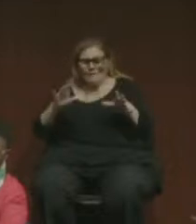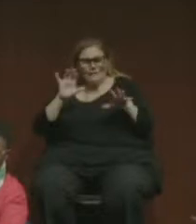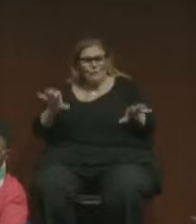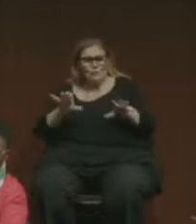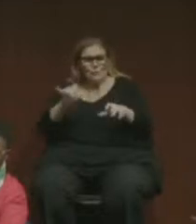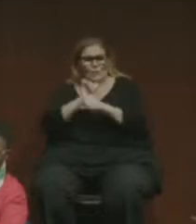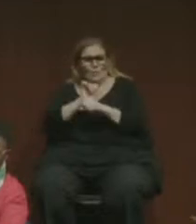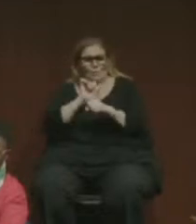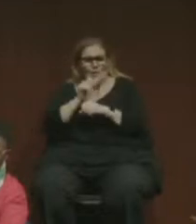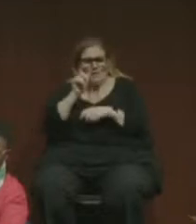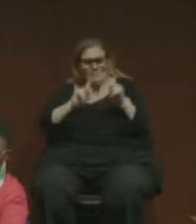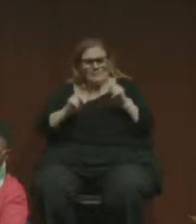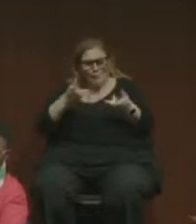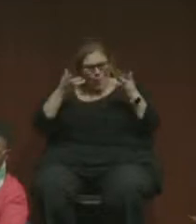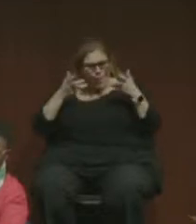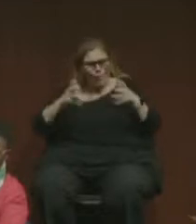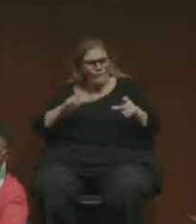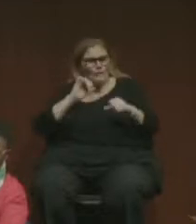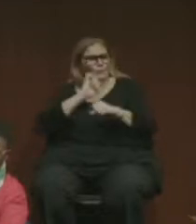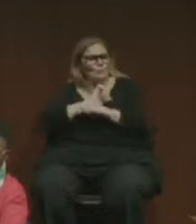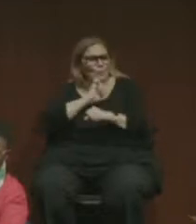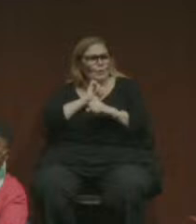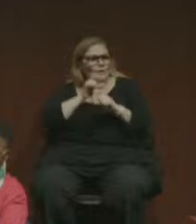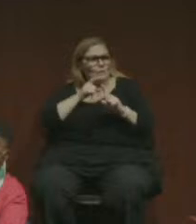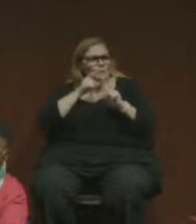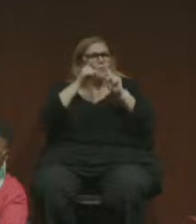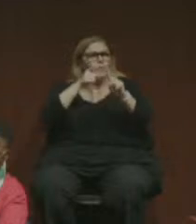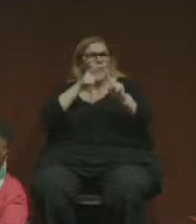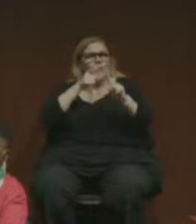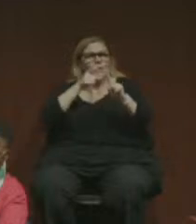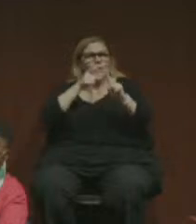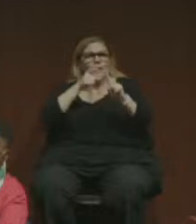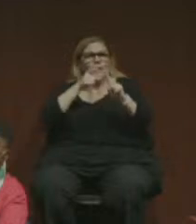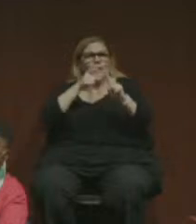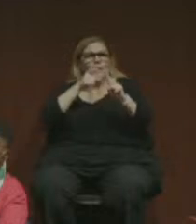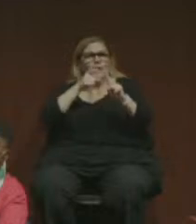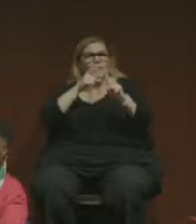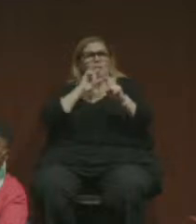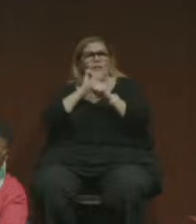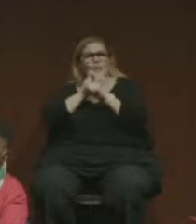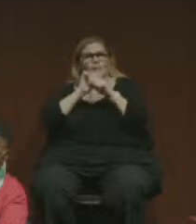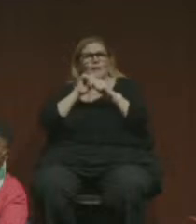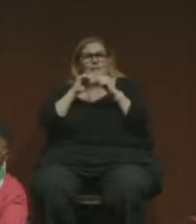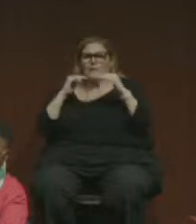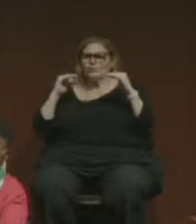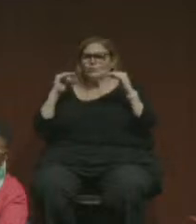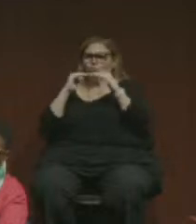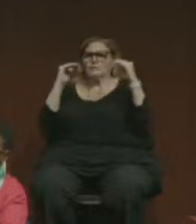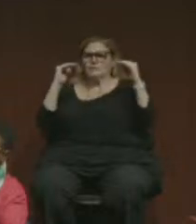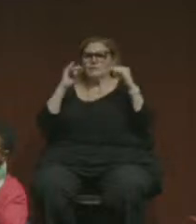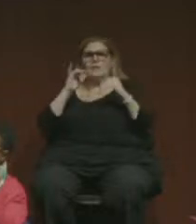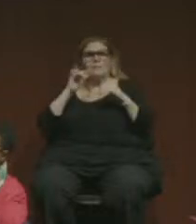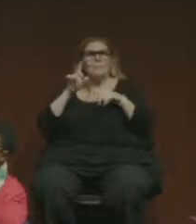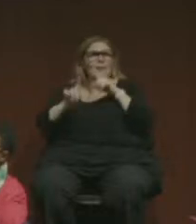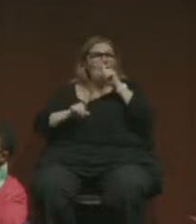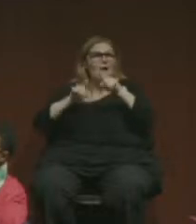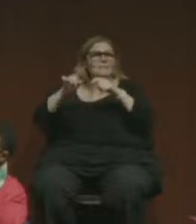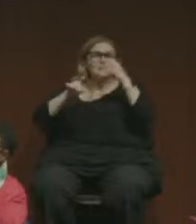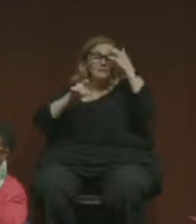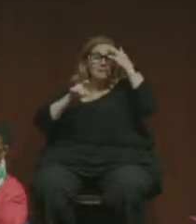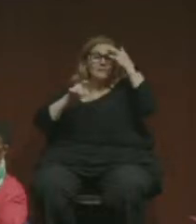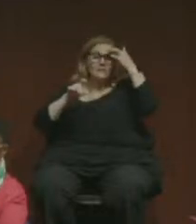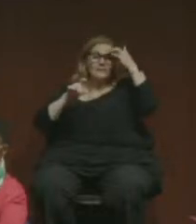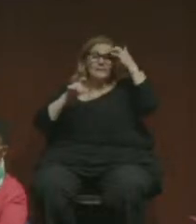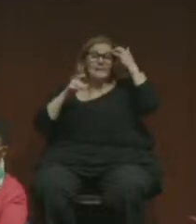work. There are people who are working toward, you know, sort of climate justice, and people who are asking questions like, you